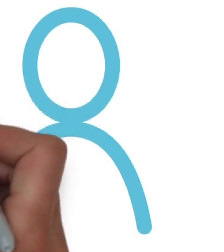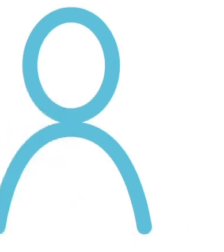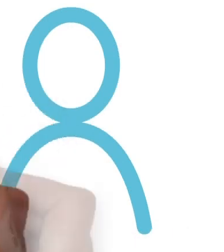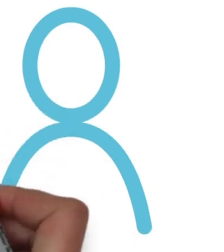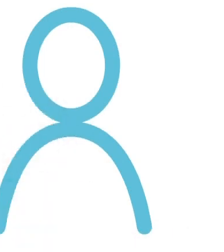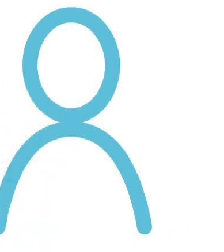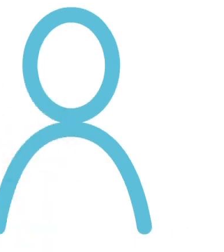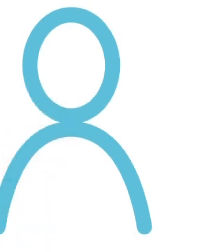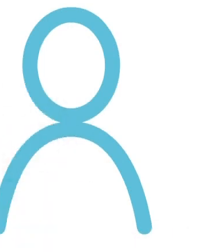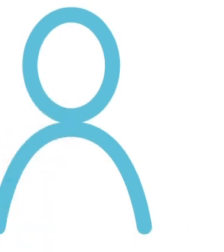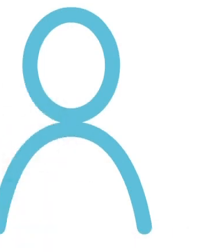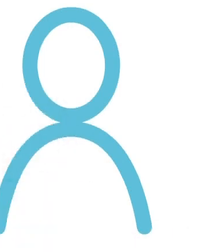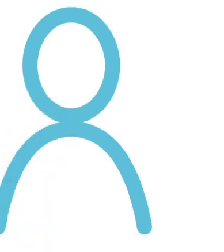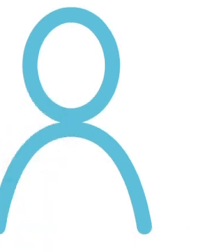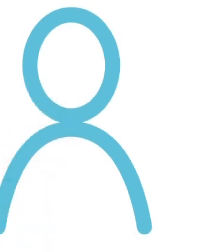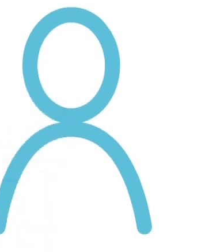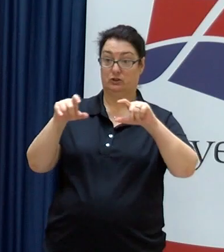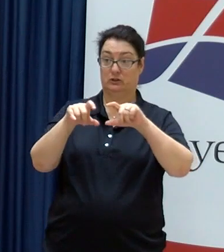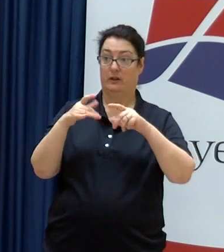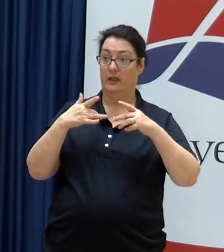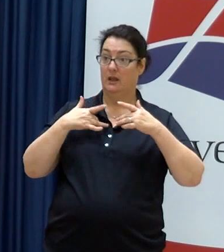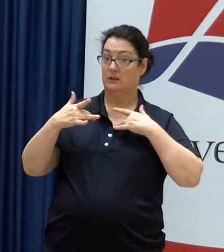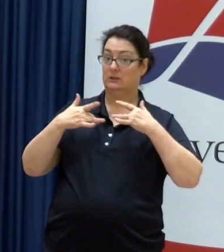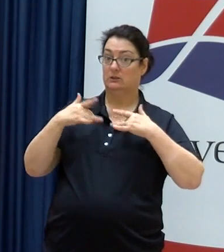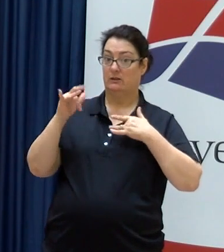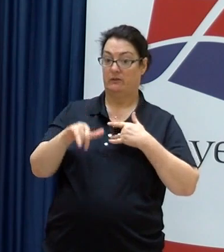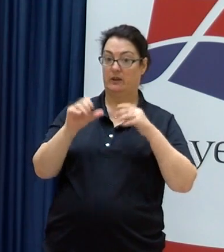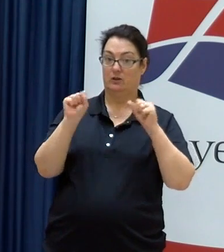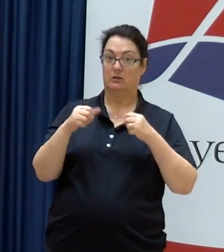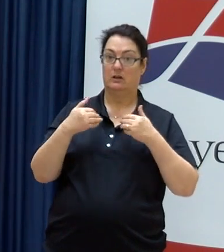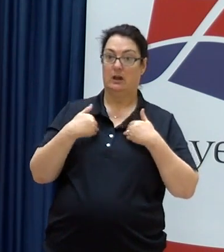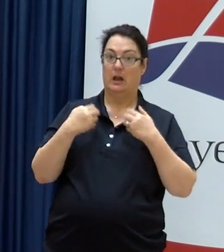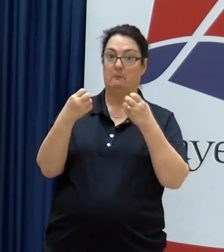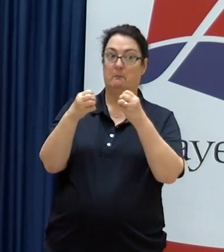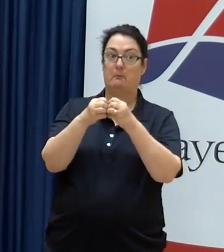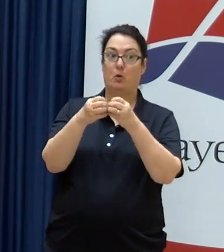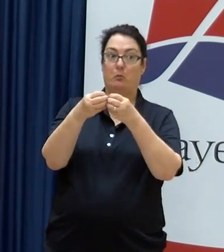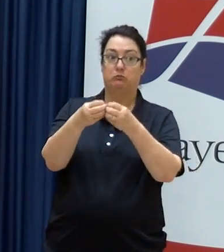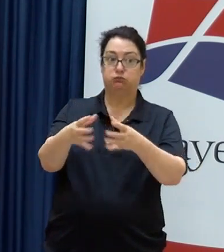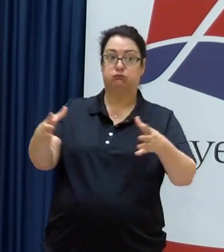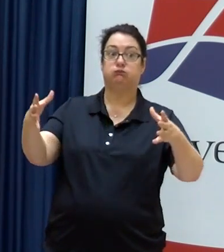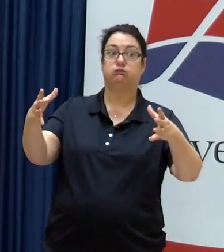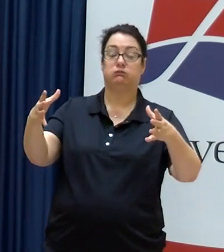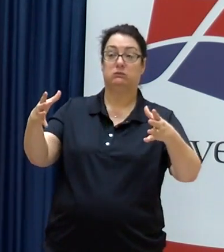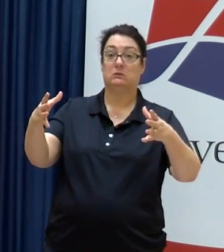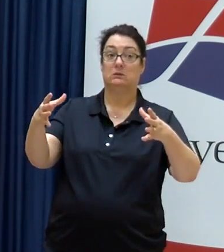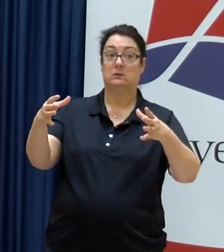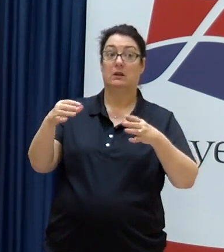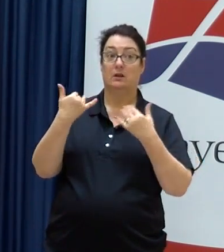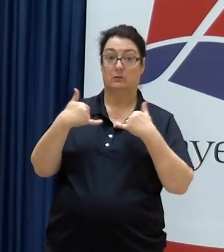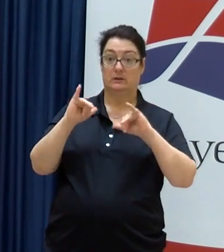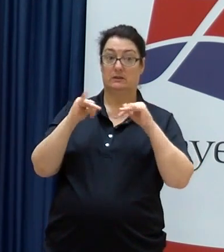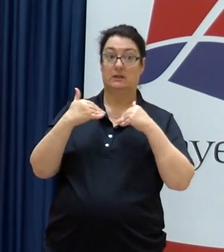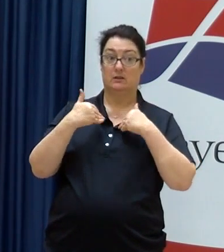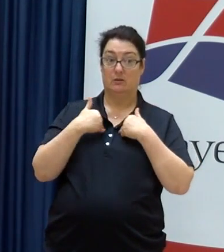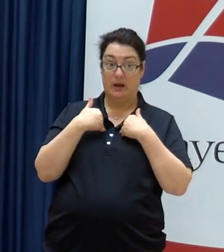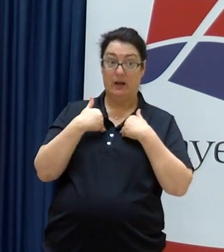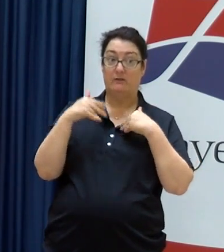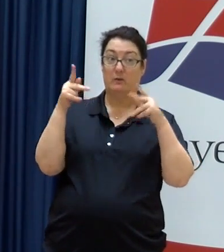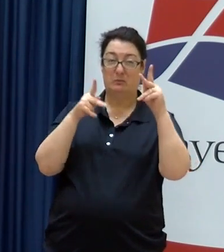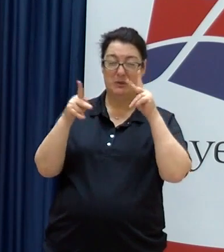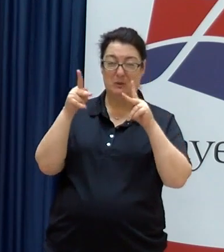spread. There's concern that these clusters could lead to broader outbreaks. We still have hundreds of COVID-positive persons in our